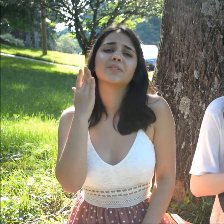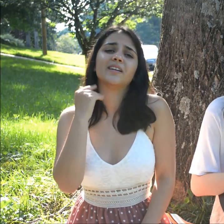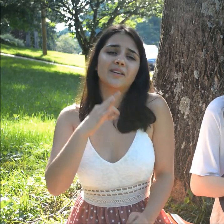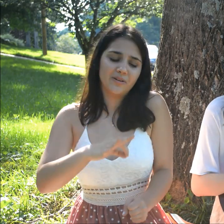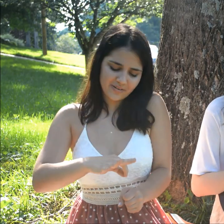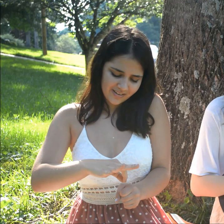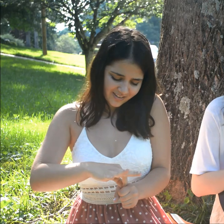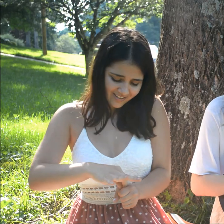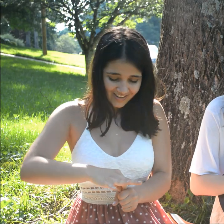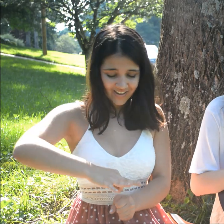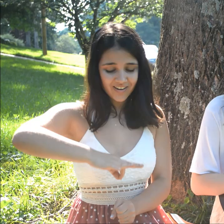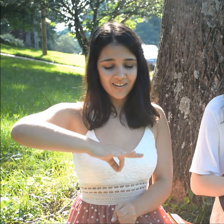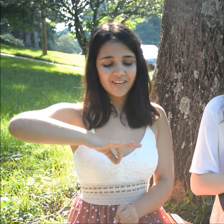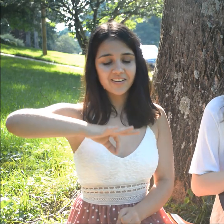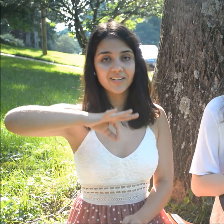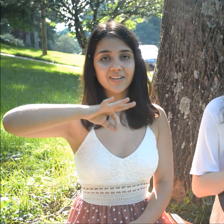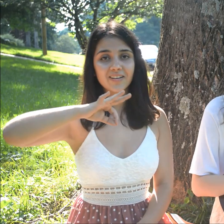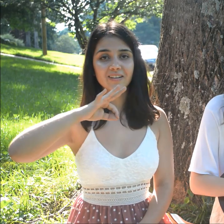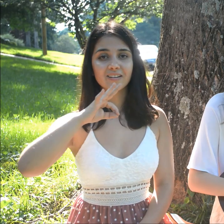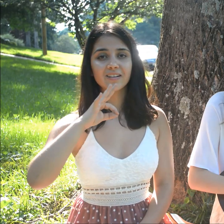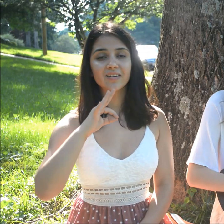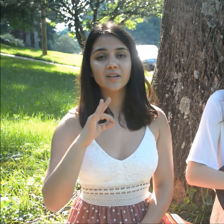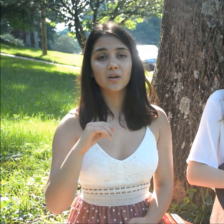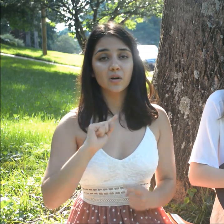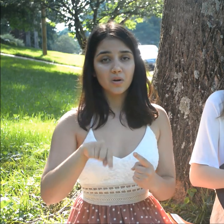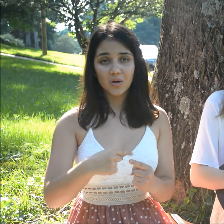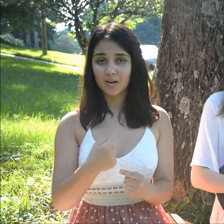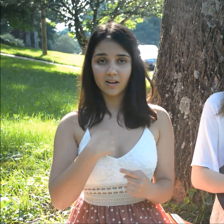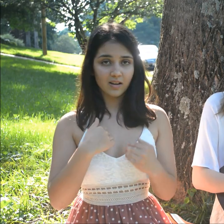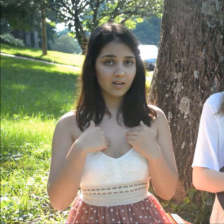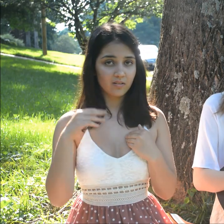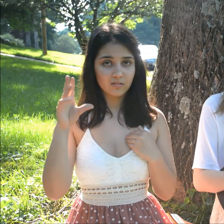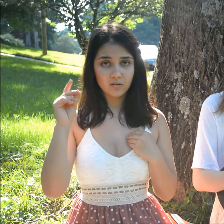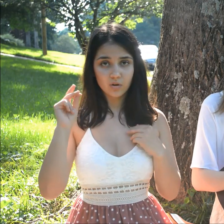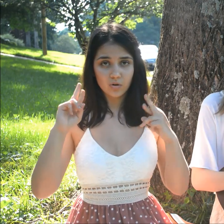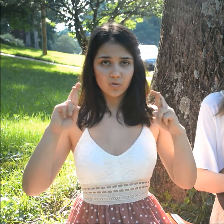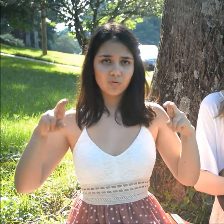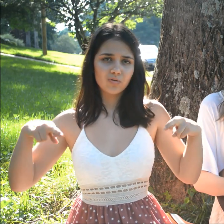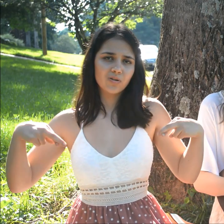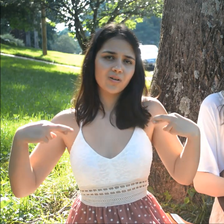creature, when I run out of hope,